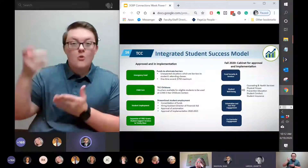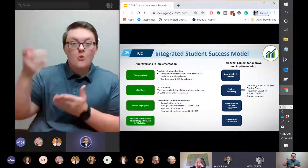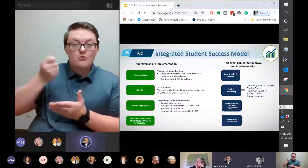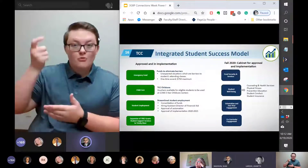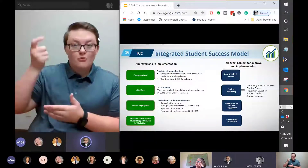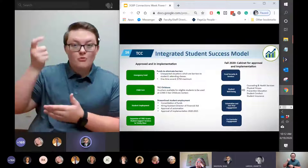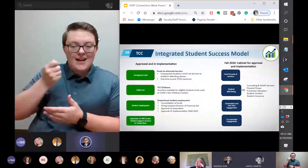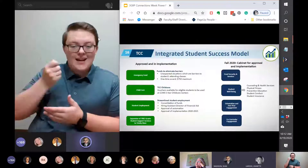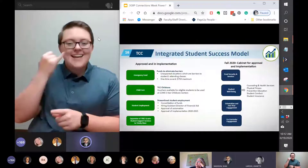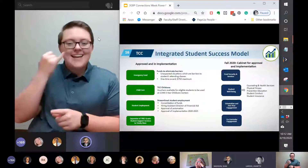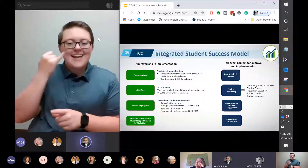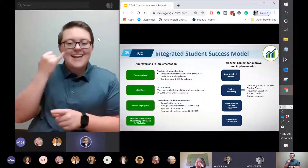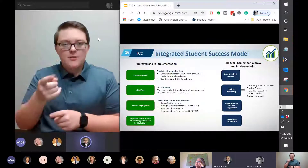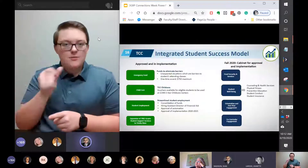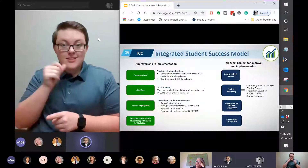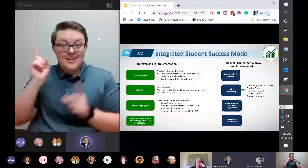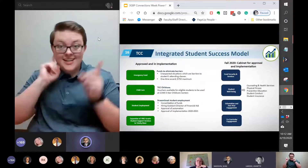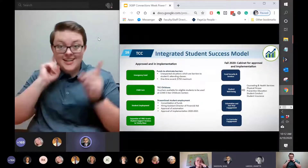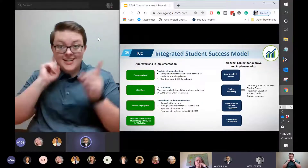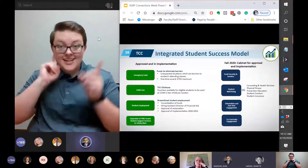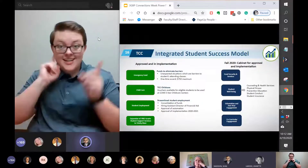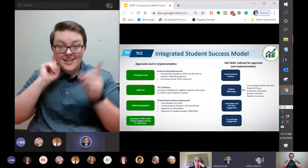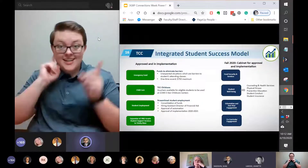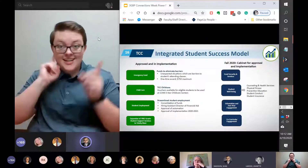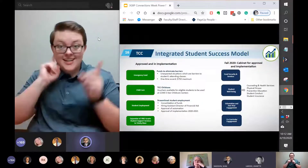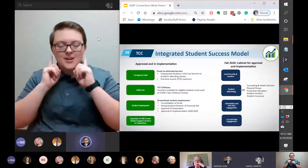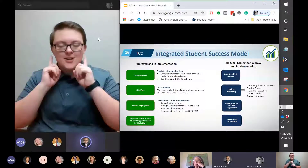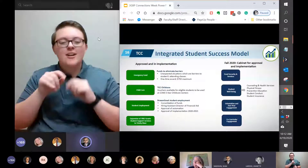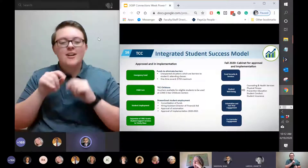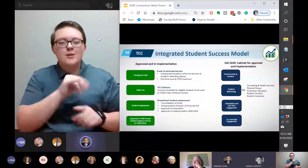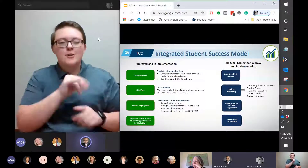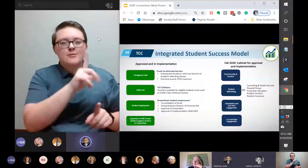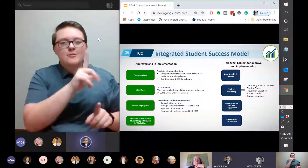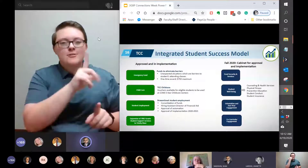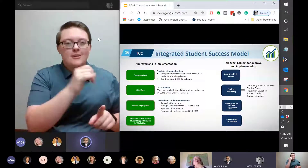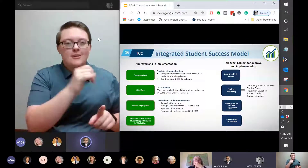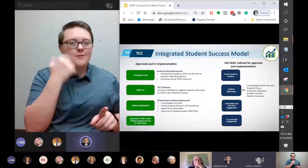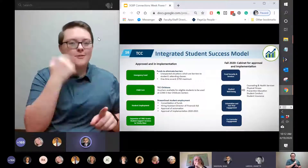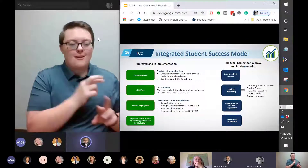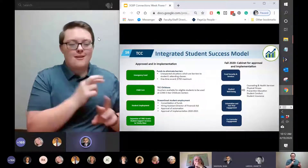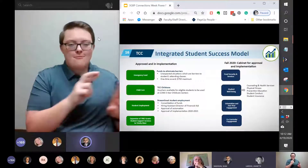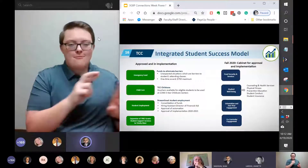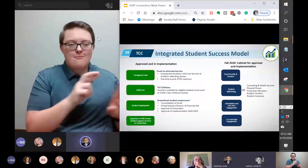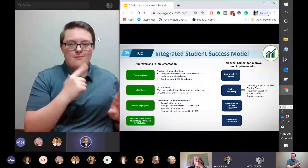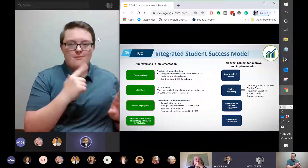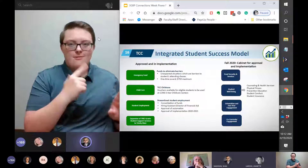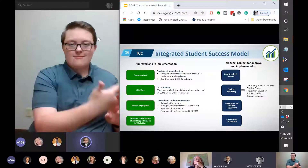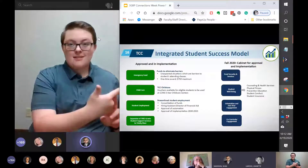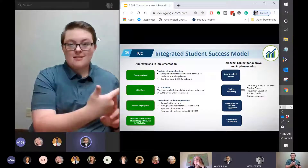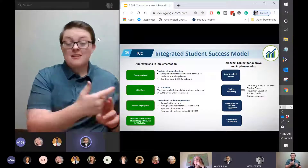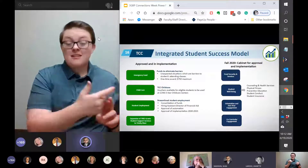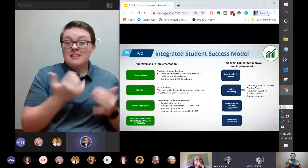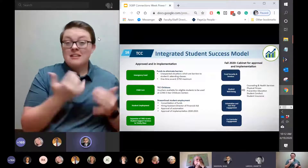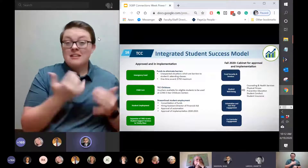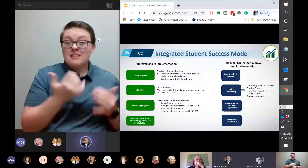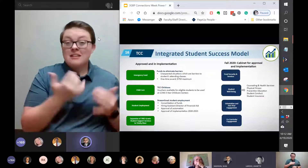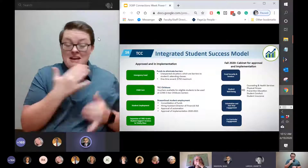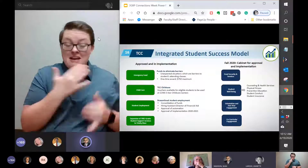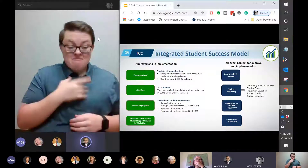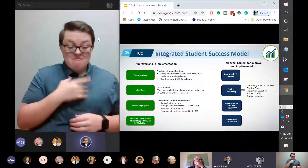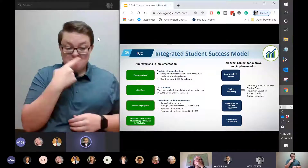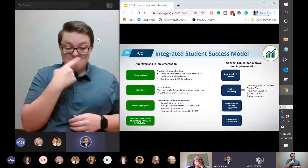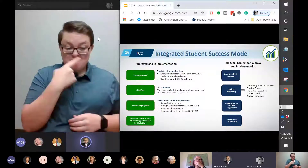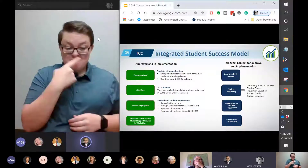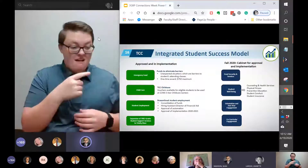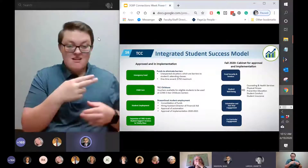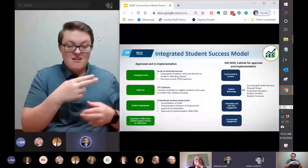for something. If you did not hear her summary, if she could just take a moment and really just talk about just